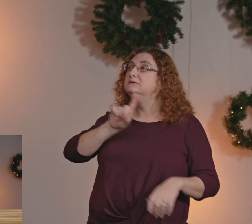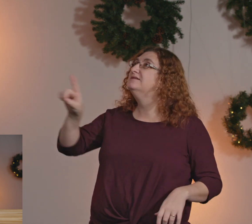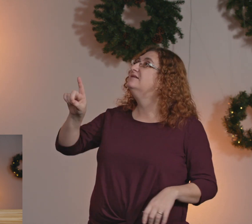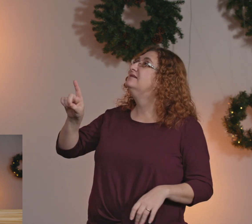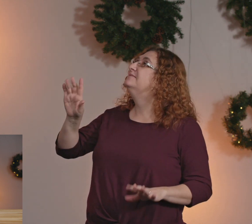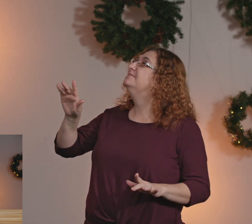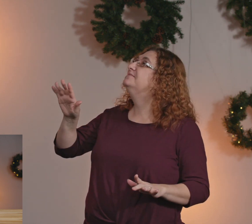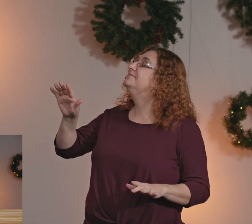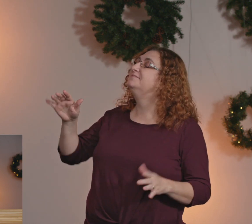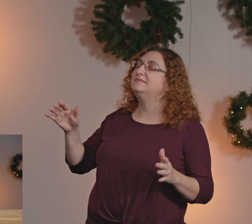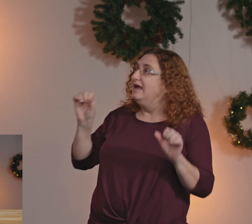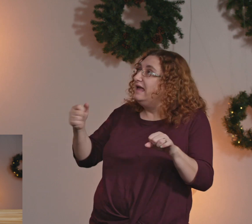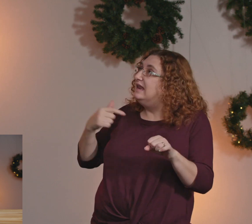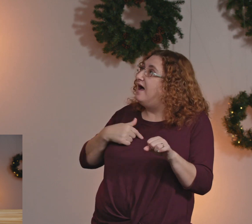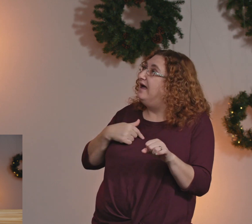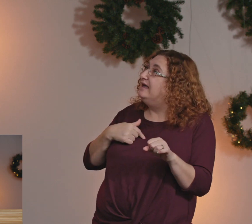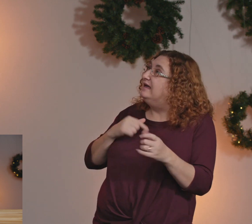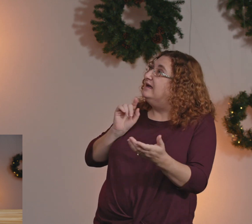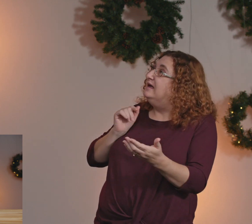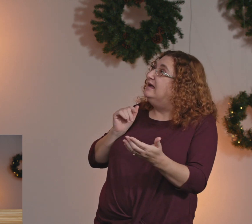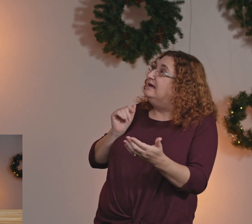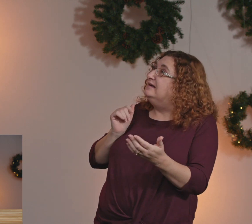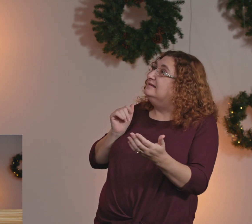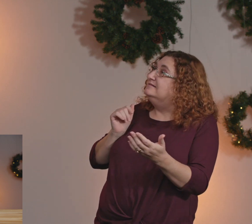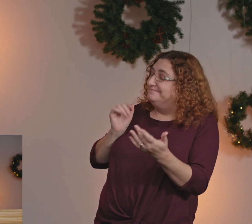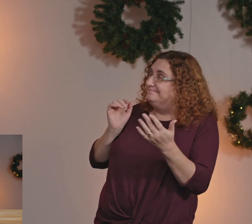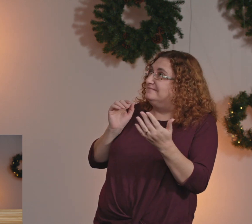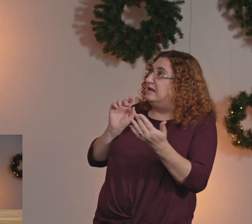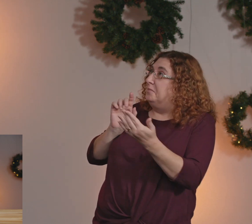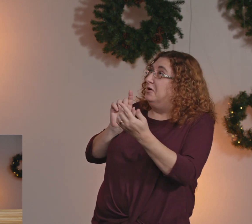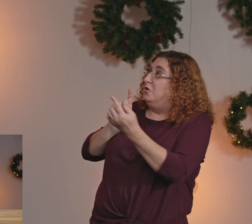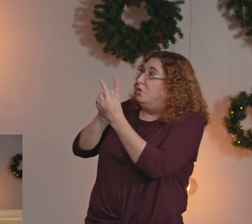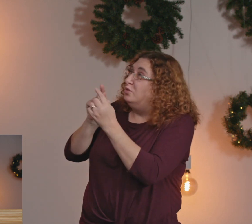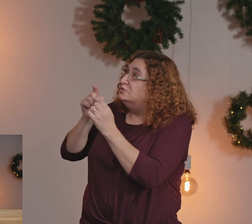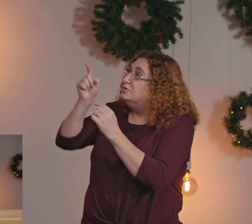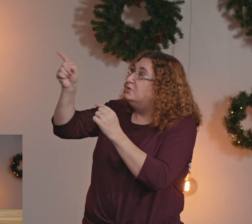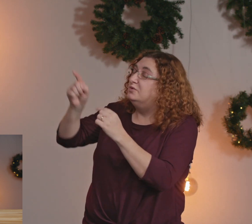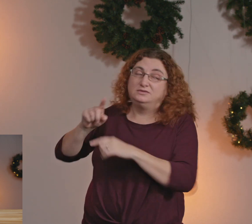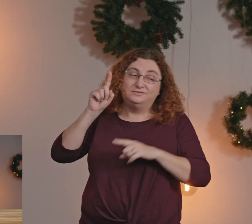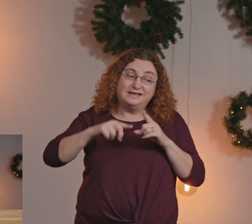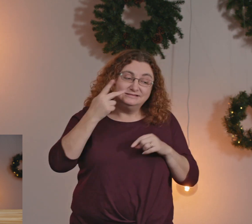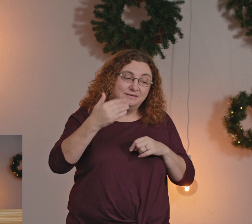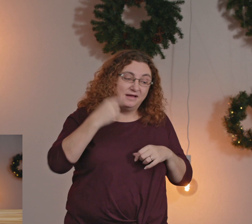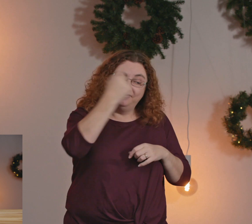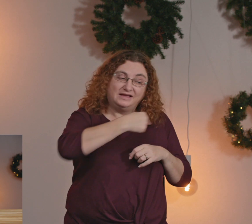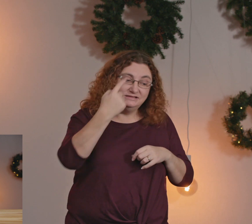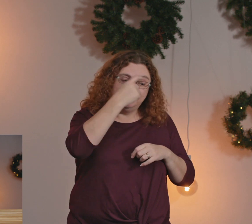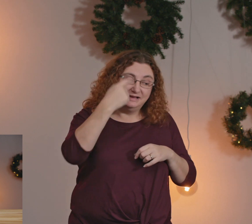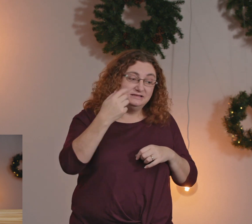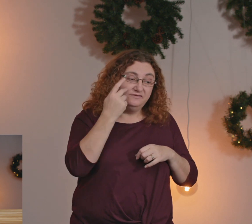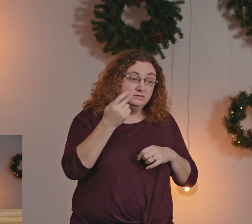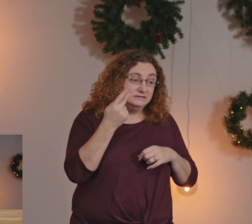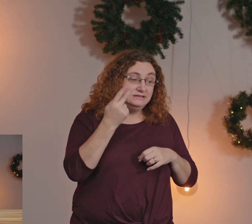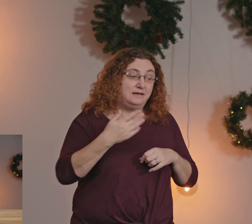Lord, can I be up close to you? Can I see you really close? And the Lord said, listen, you can't see my face, because if I see my face, you're going to